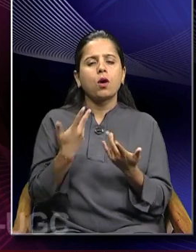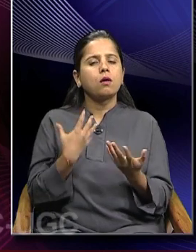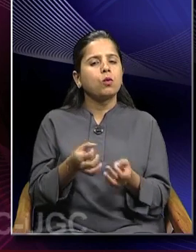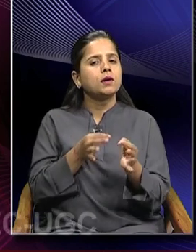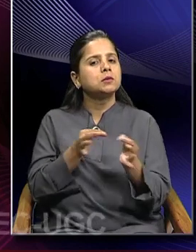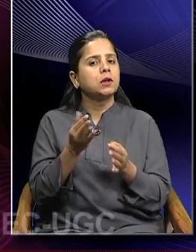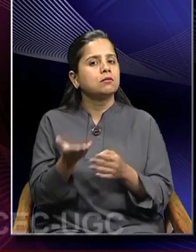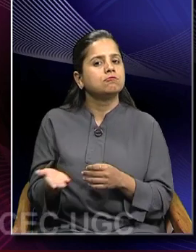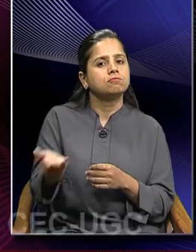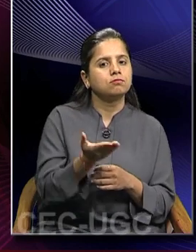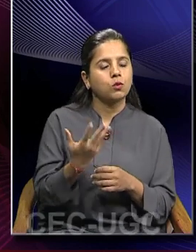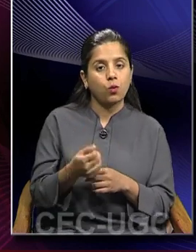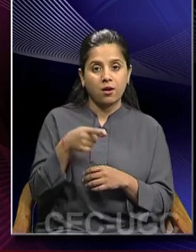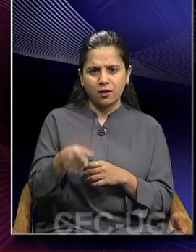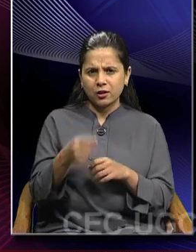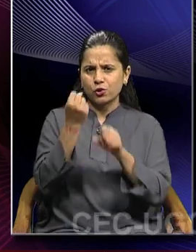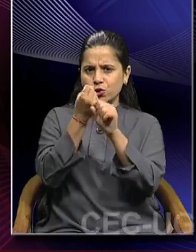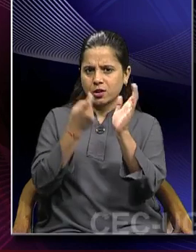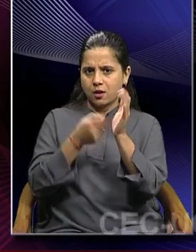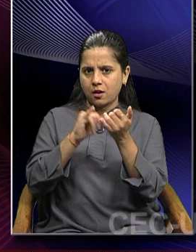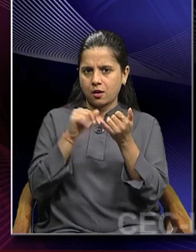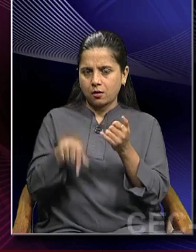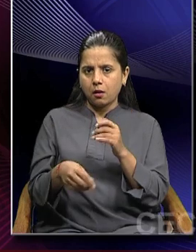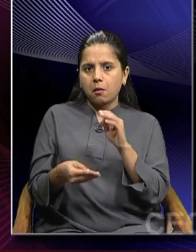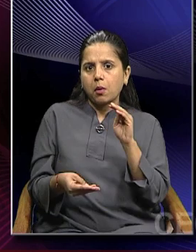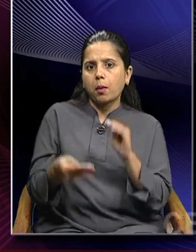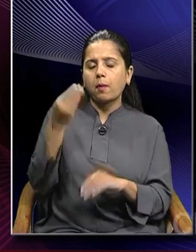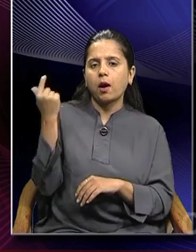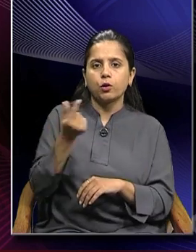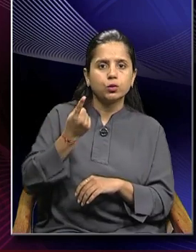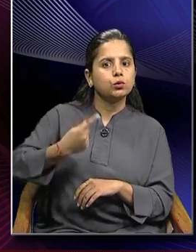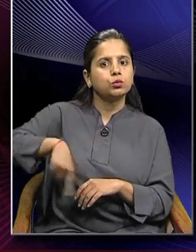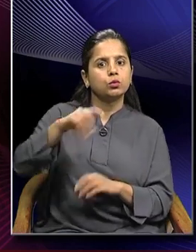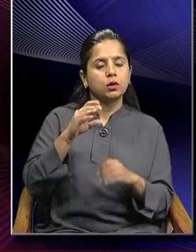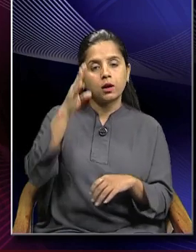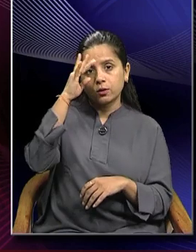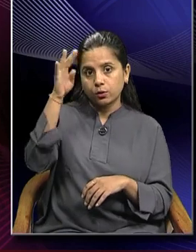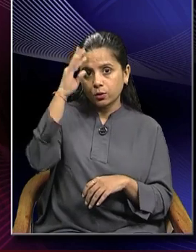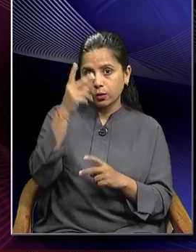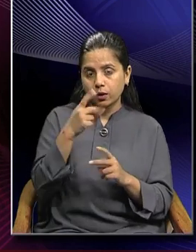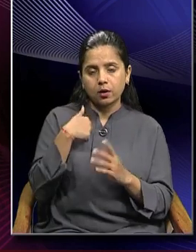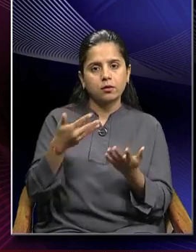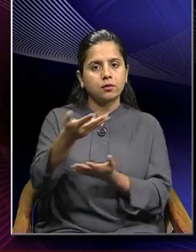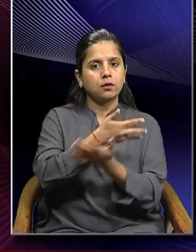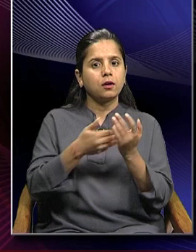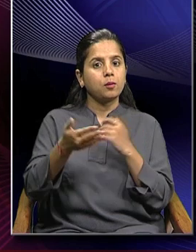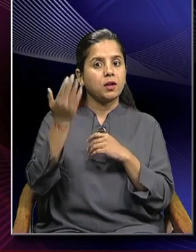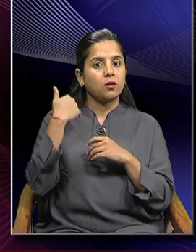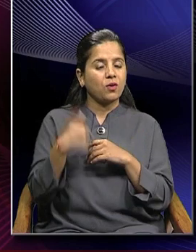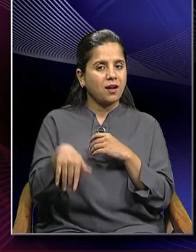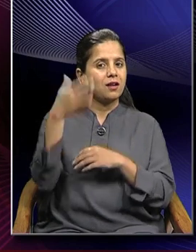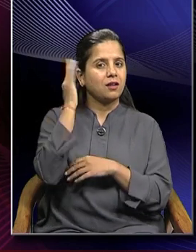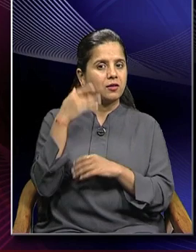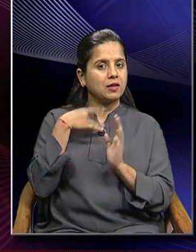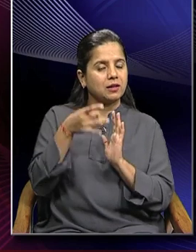to you here is the way GRS is increasingly being used. The theories I discussed in the previous lecture in detail, so I